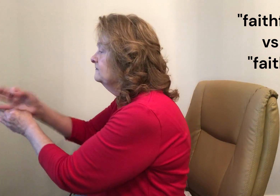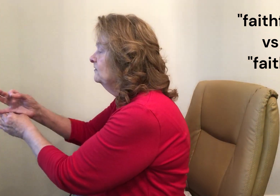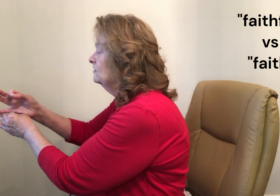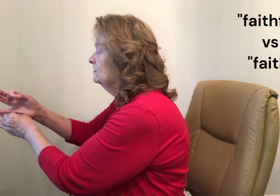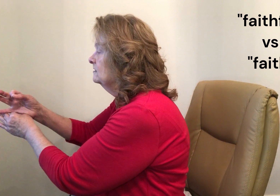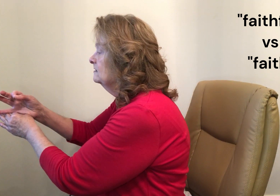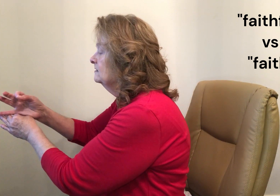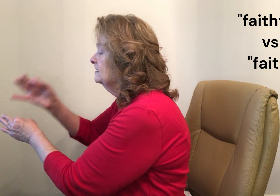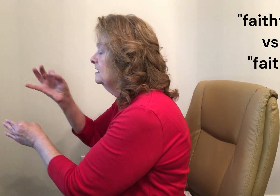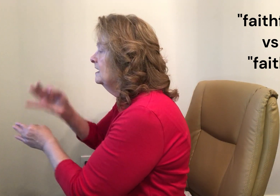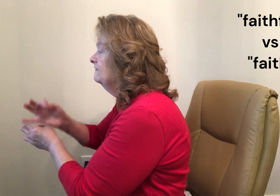faithful,